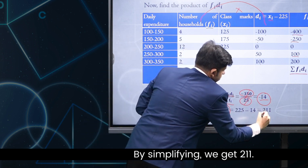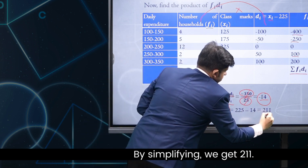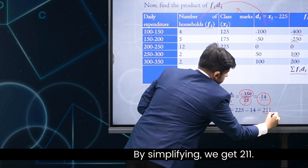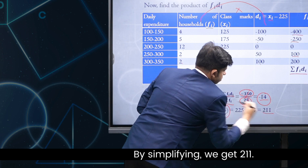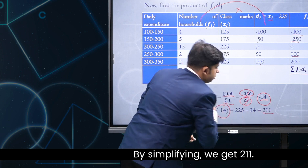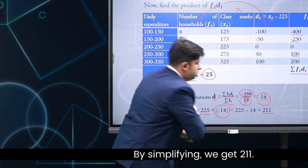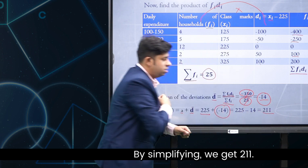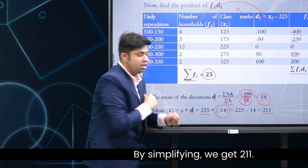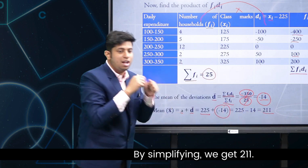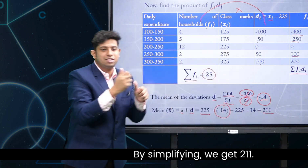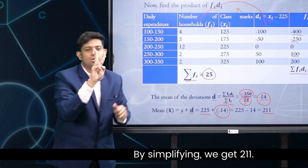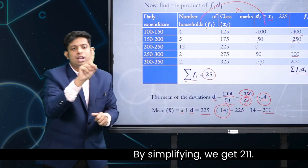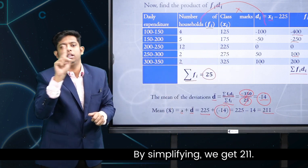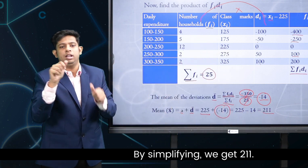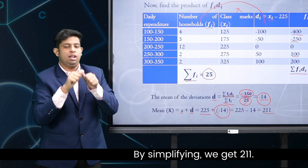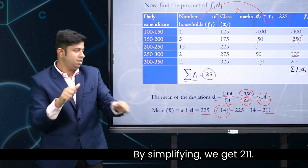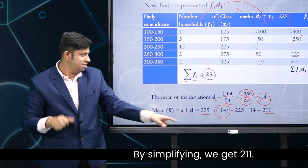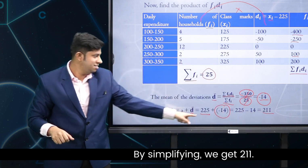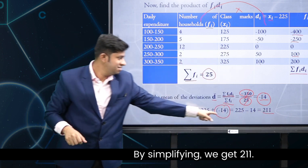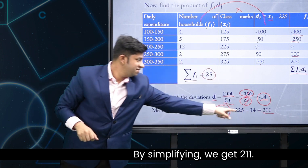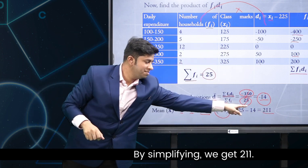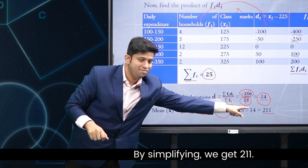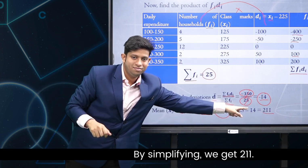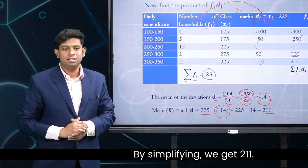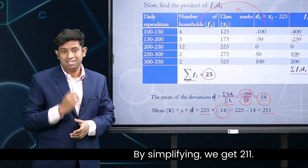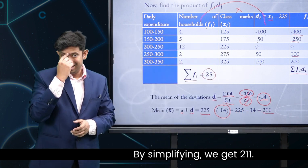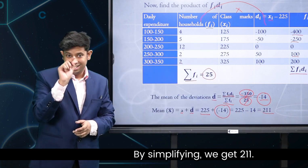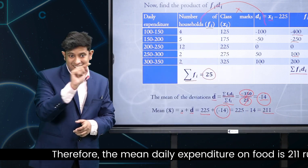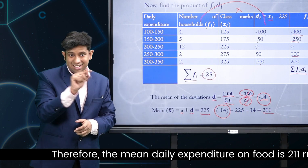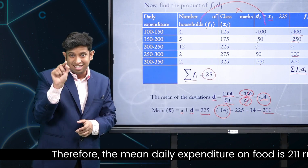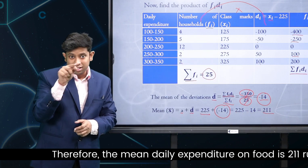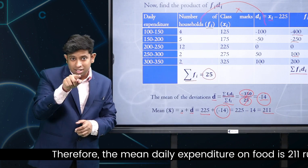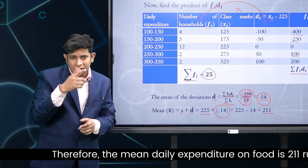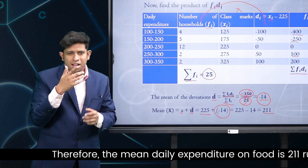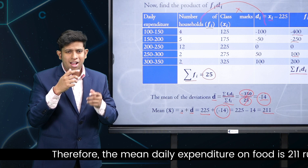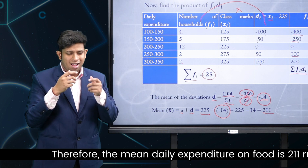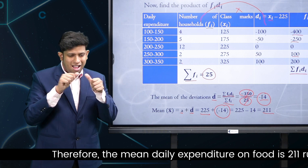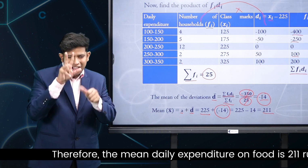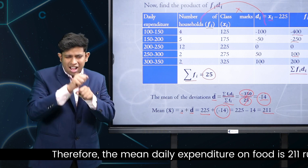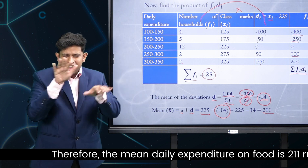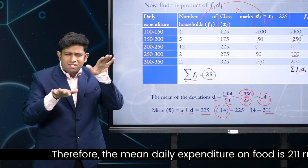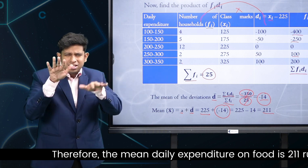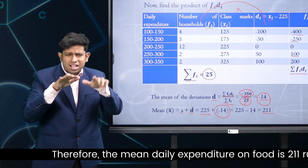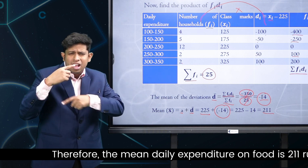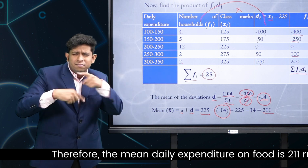211. Therefore, the mean daily expenditure on food